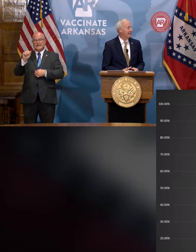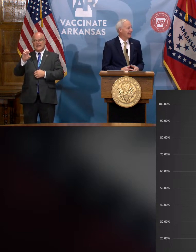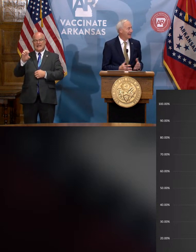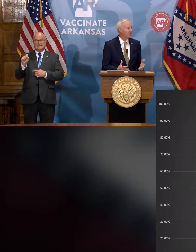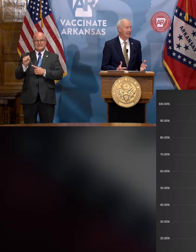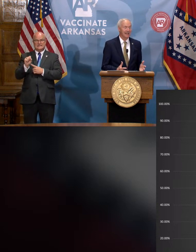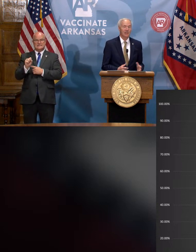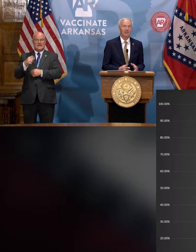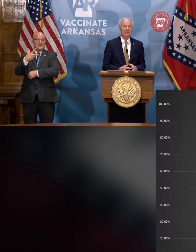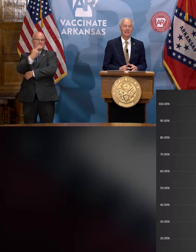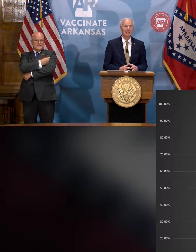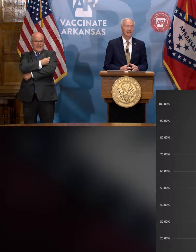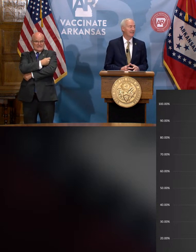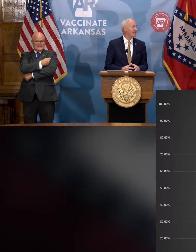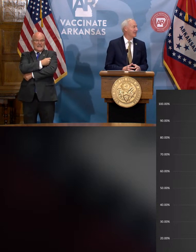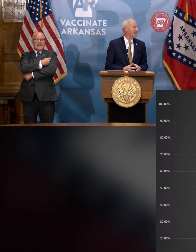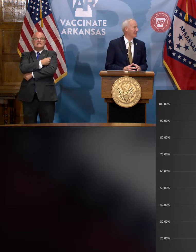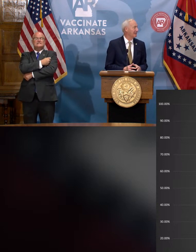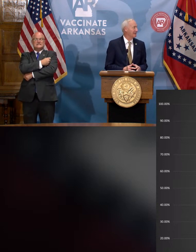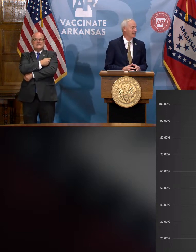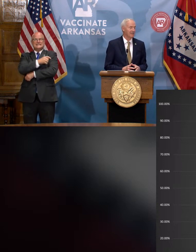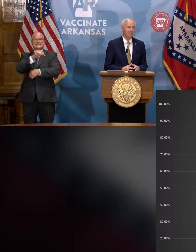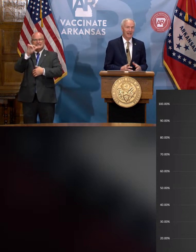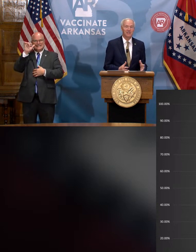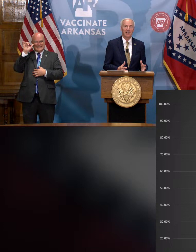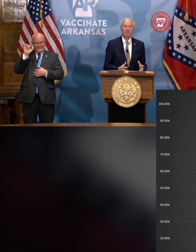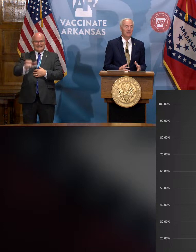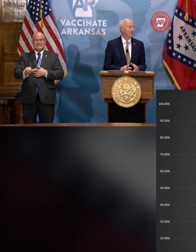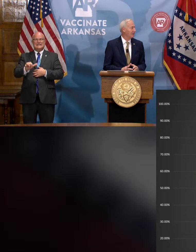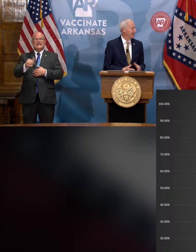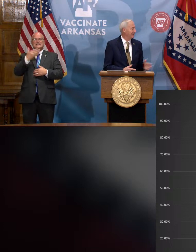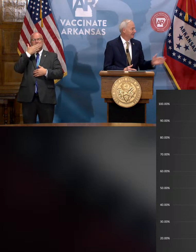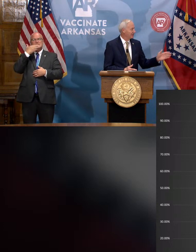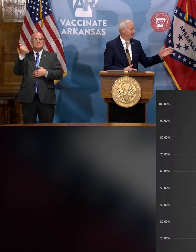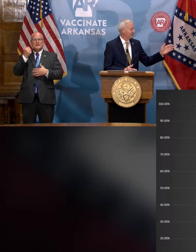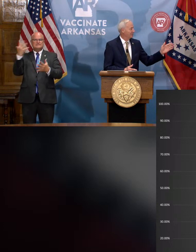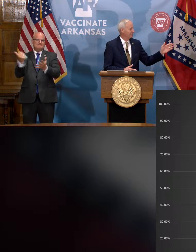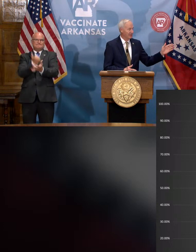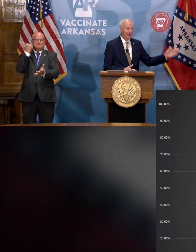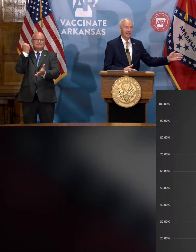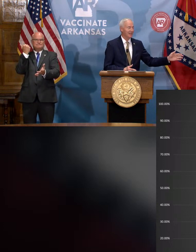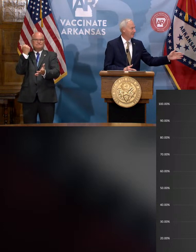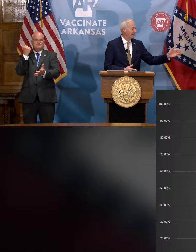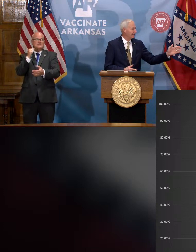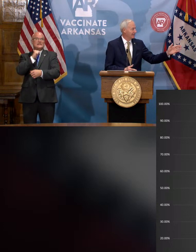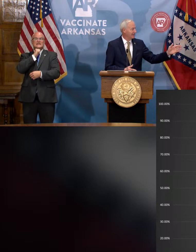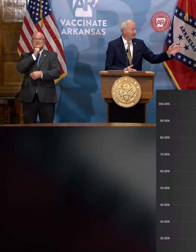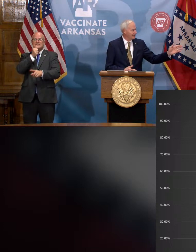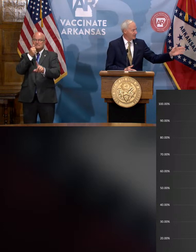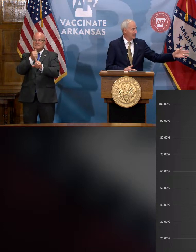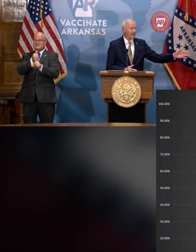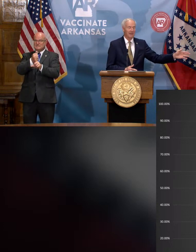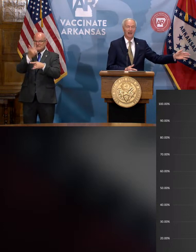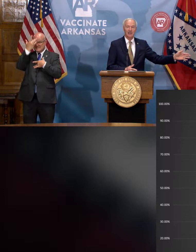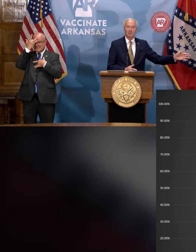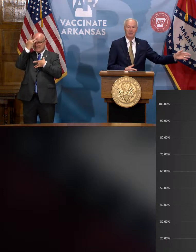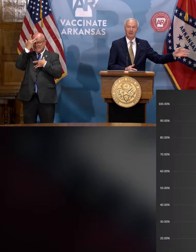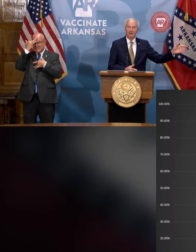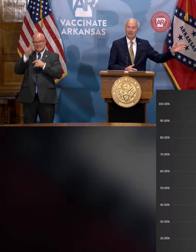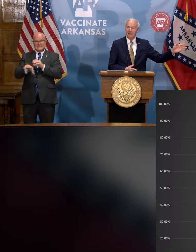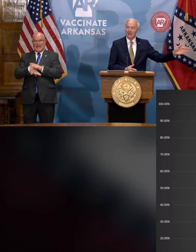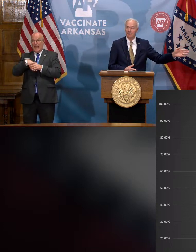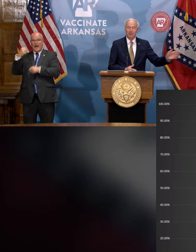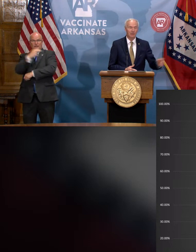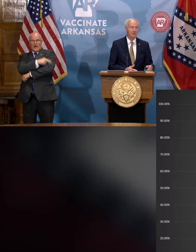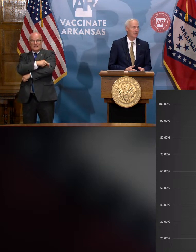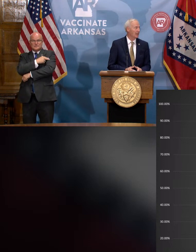cases. Vaccination is the best opportunity to not get infected, to stay out of the